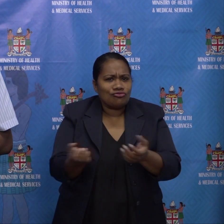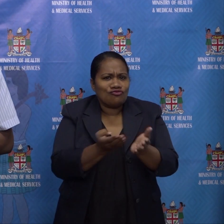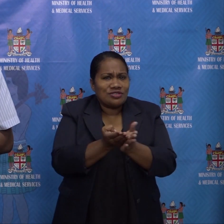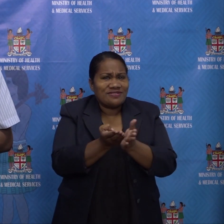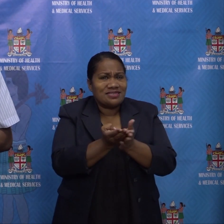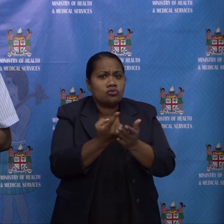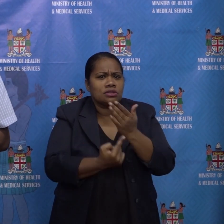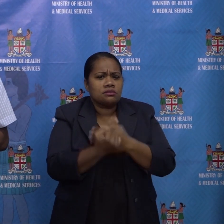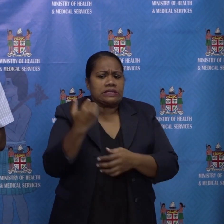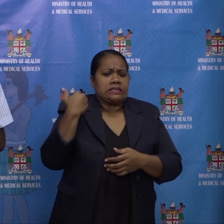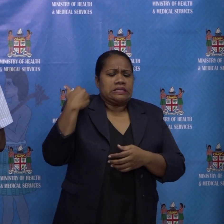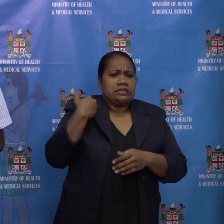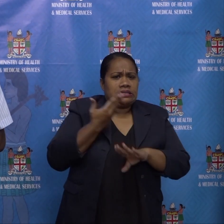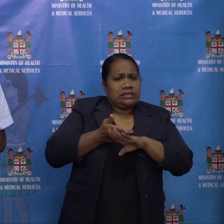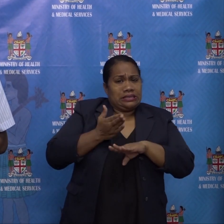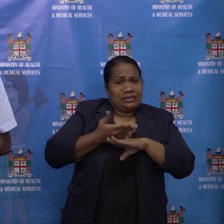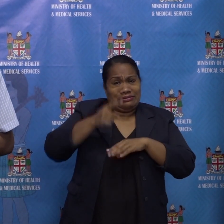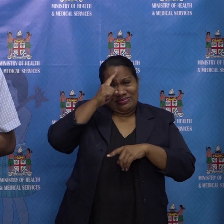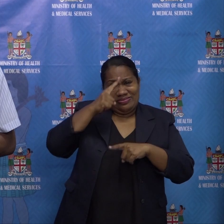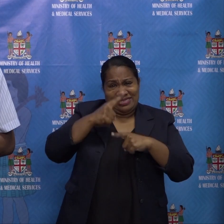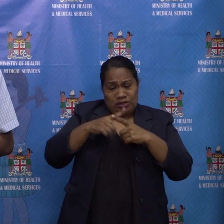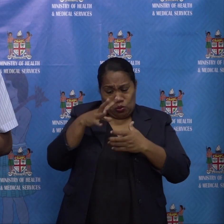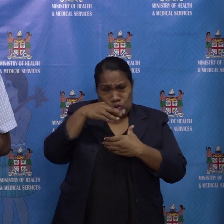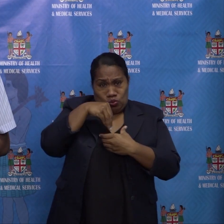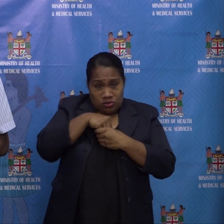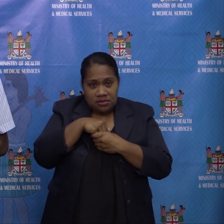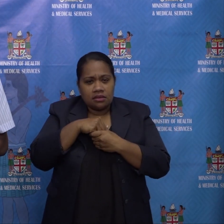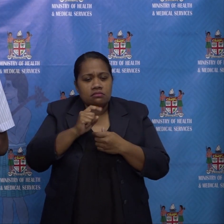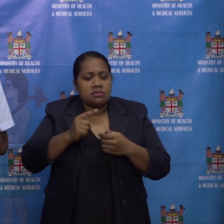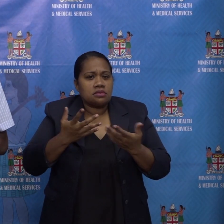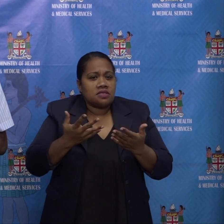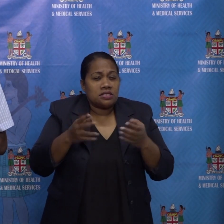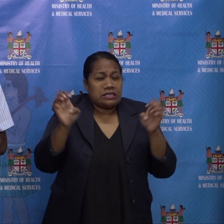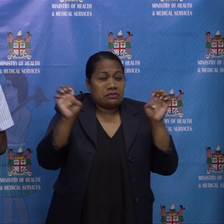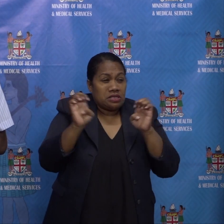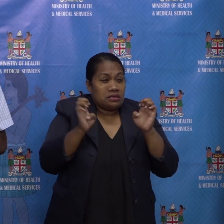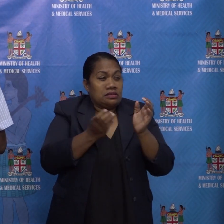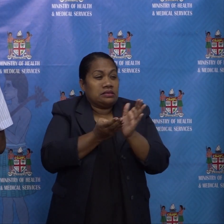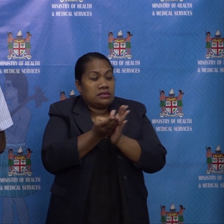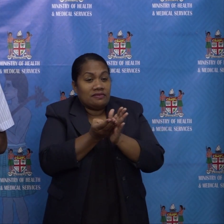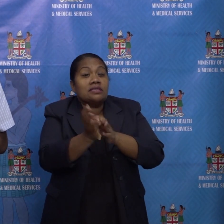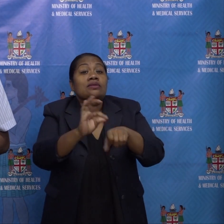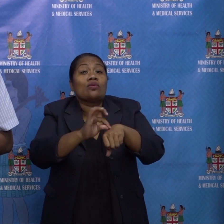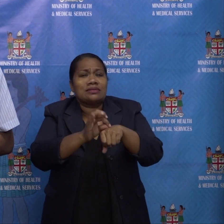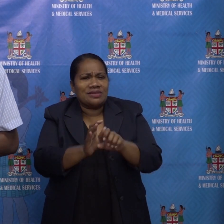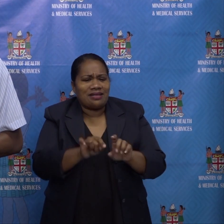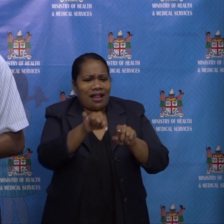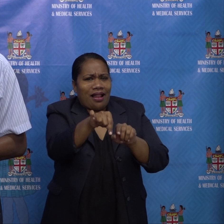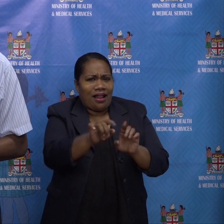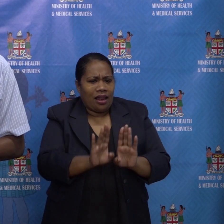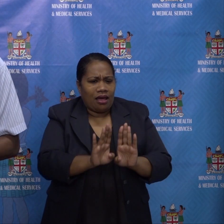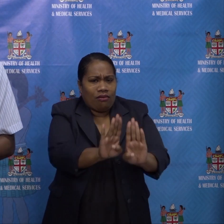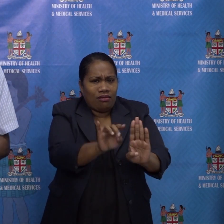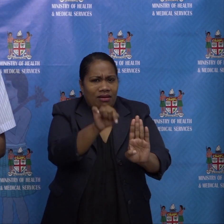case. Nonetheless, alternative sites for emergency services have been put in place